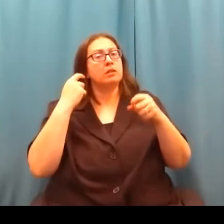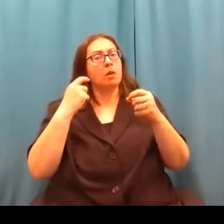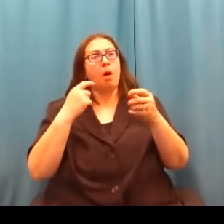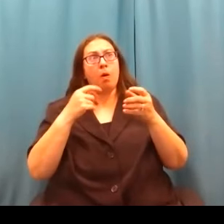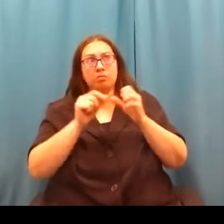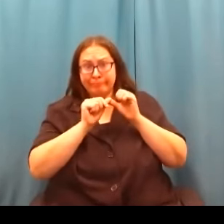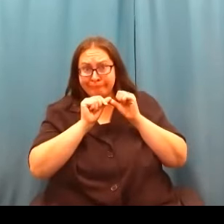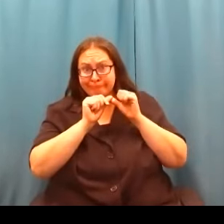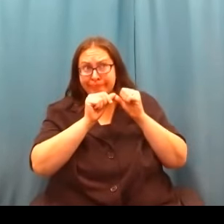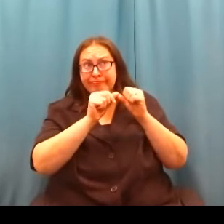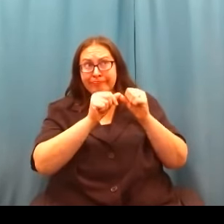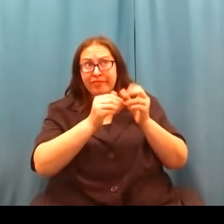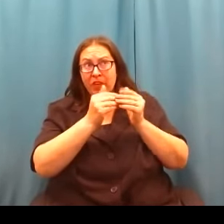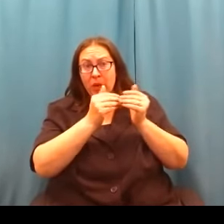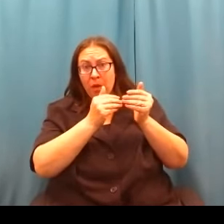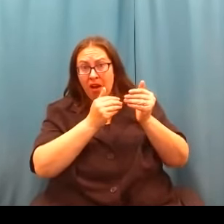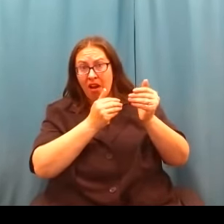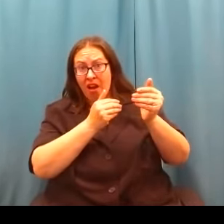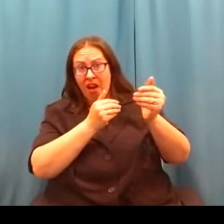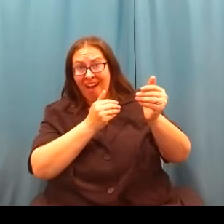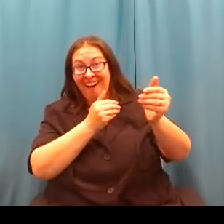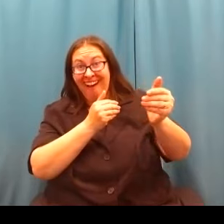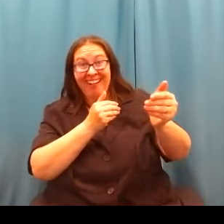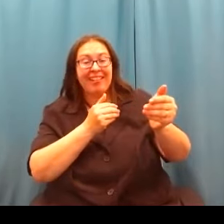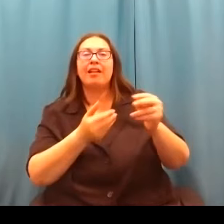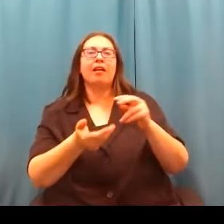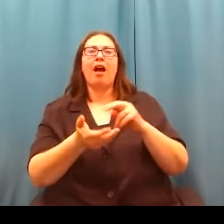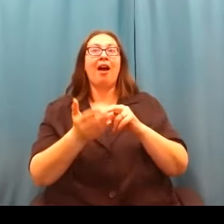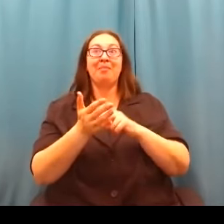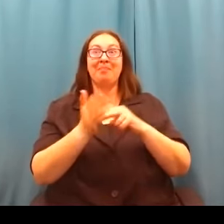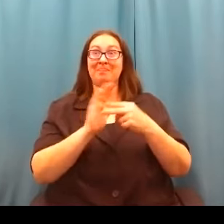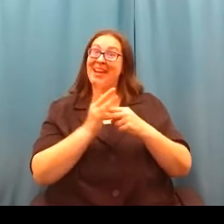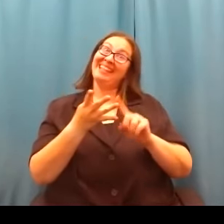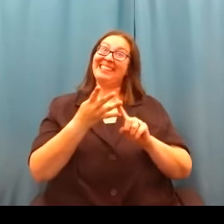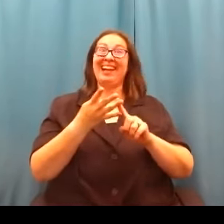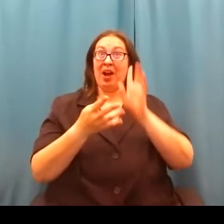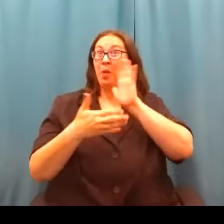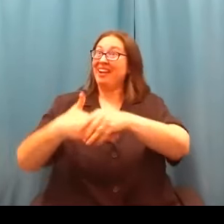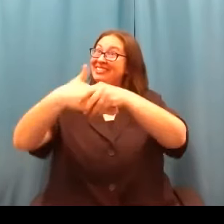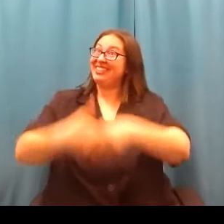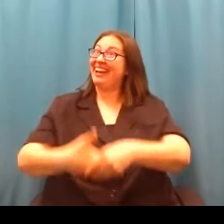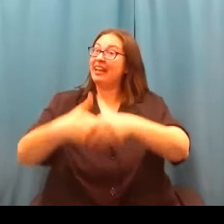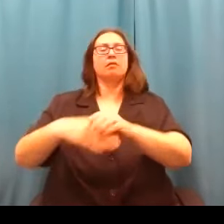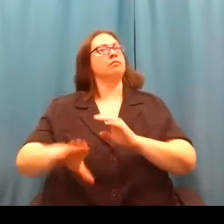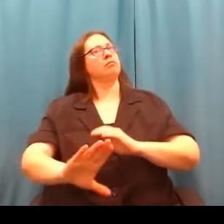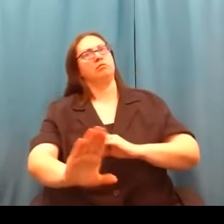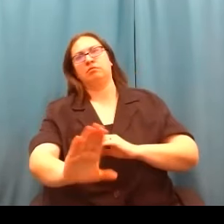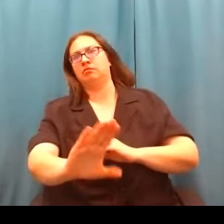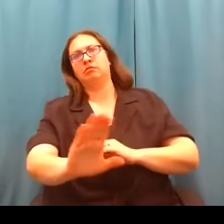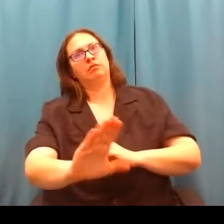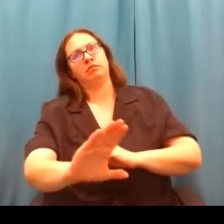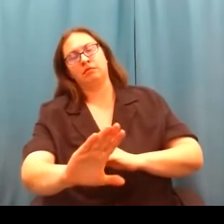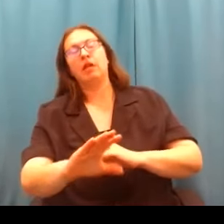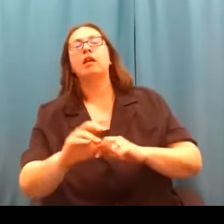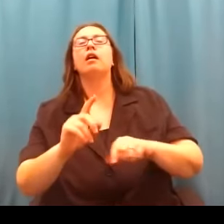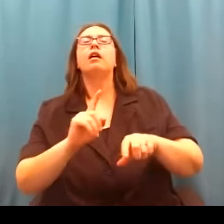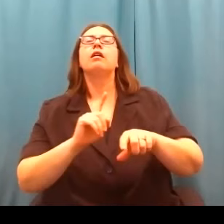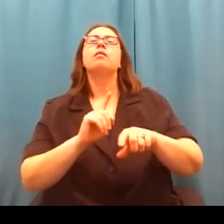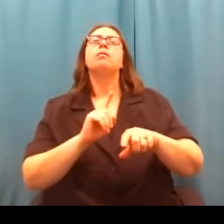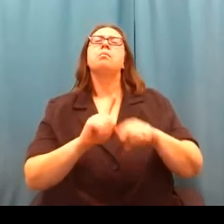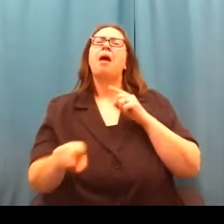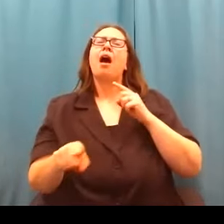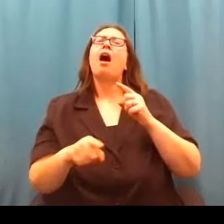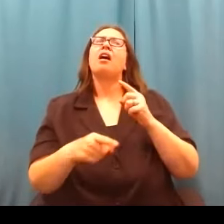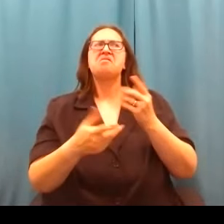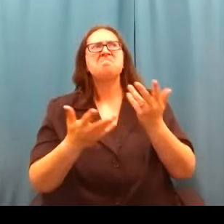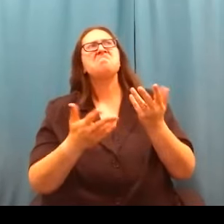don't see that we're going to be shaking hands anytime soon. But I think what we are is that we're a couple of weeks away